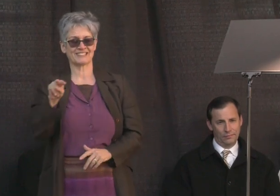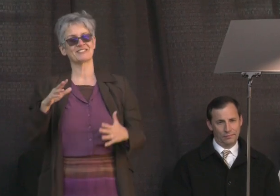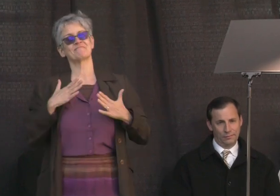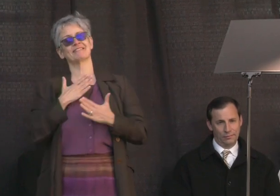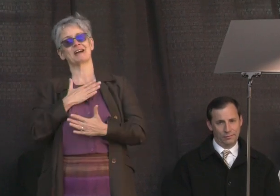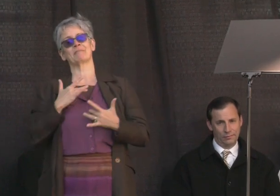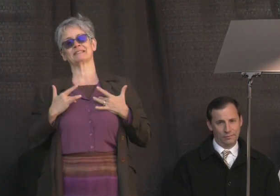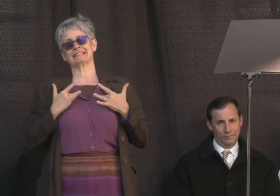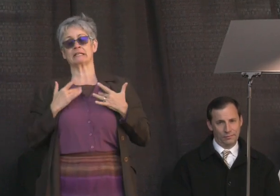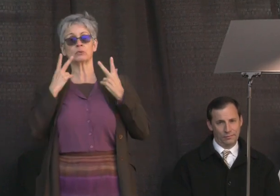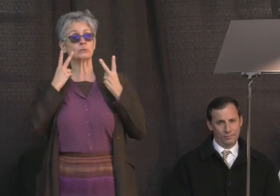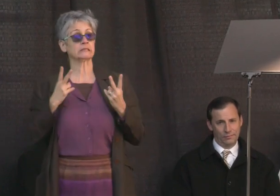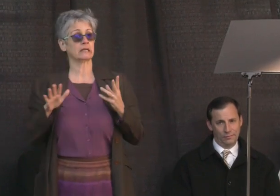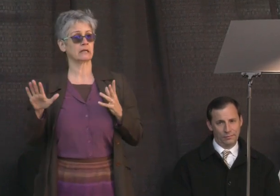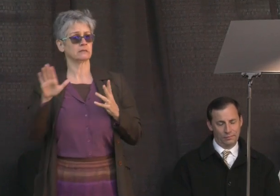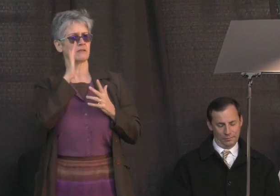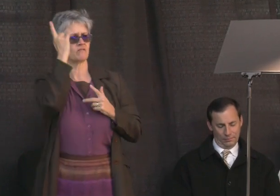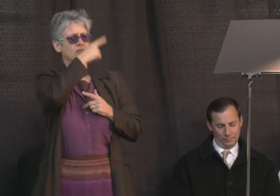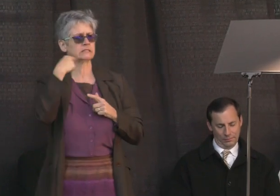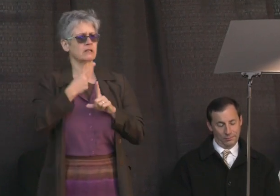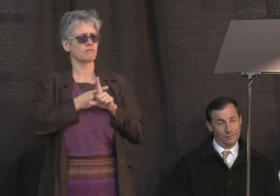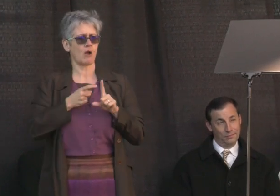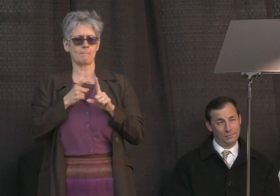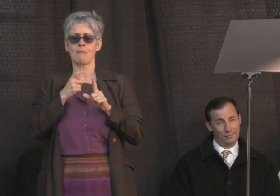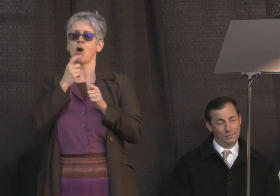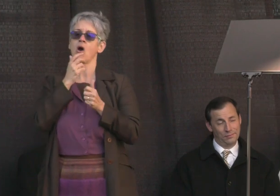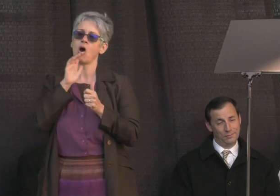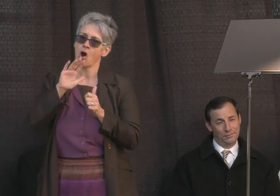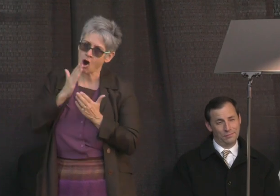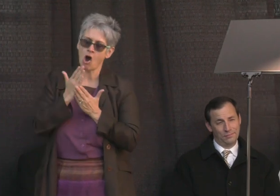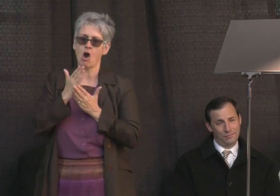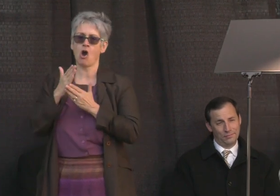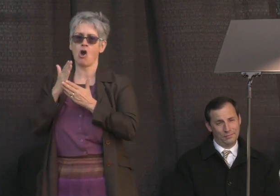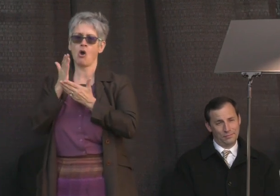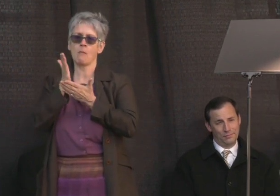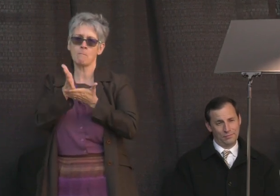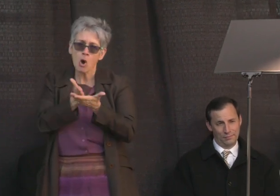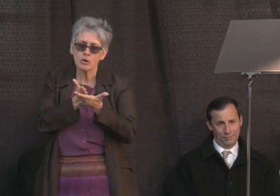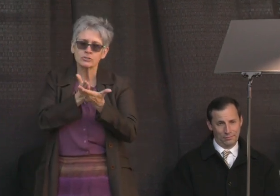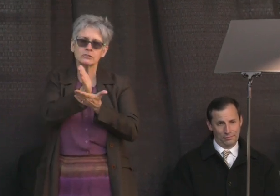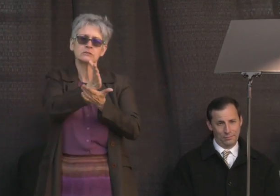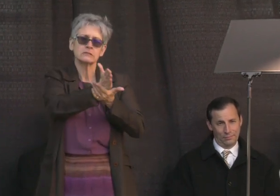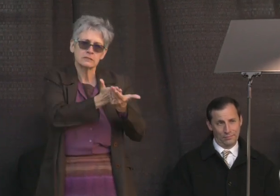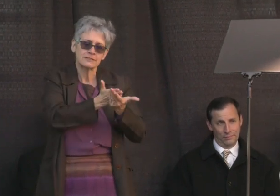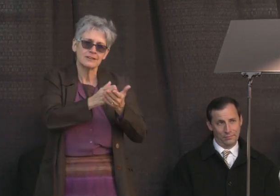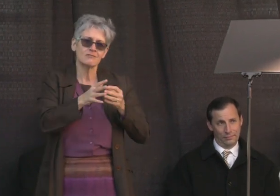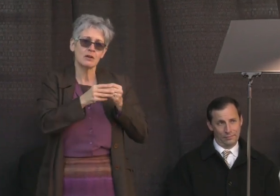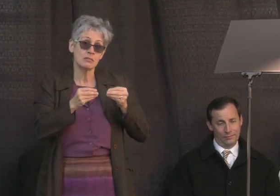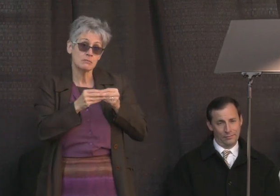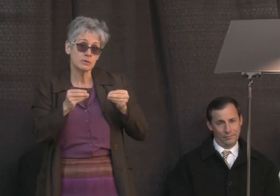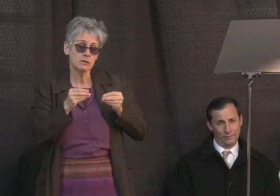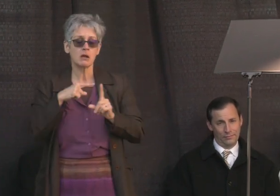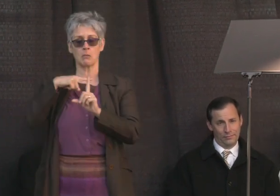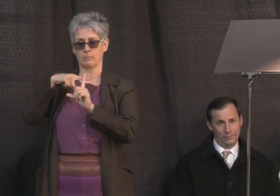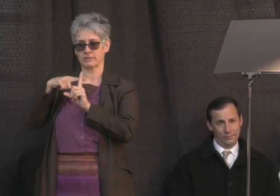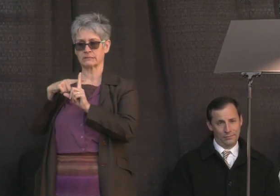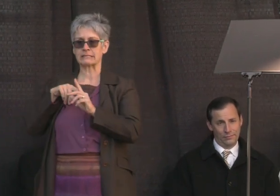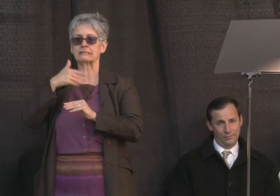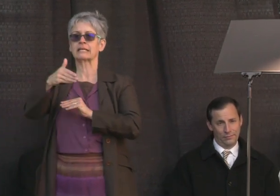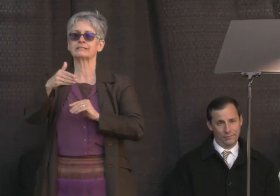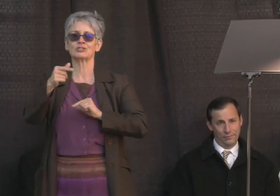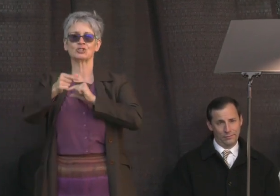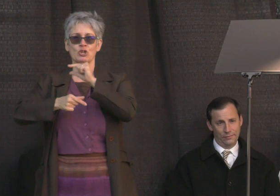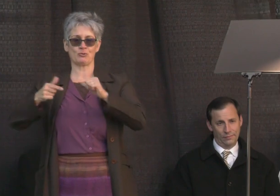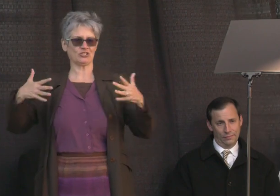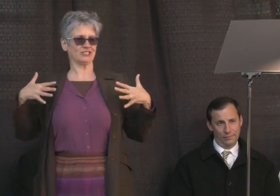of Columbia, but I'm even more excited to see people in the next generation of leadership and folks that came out today that